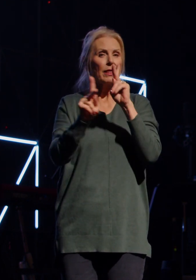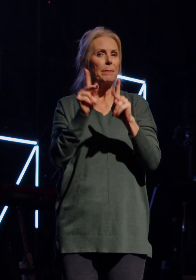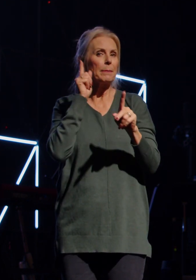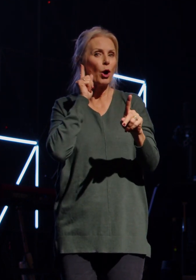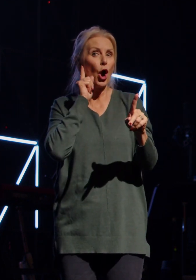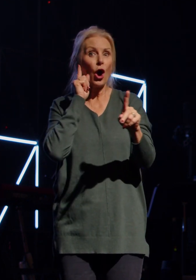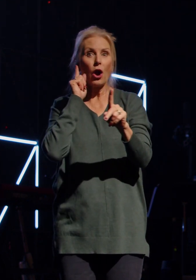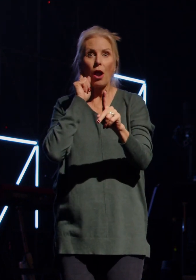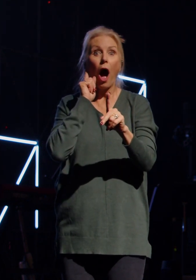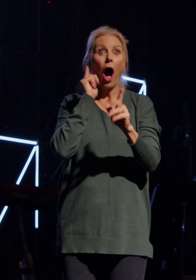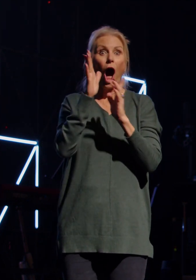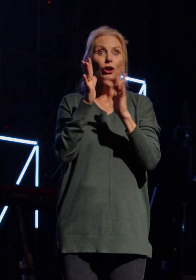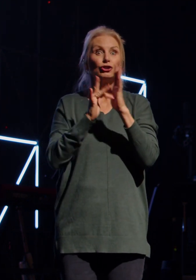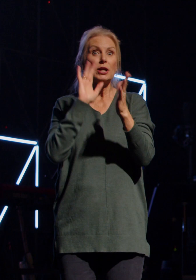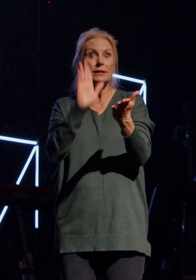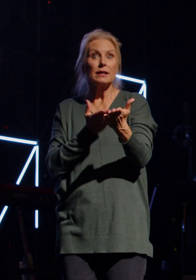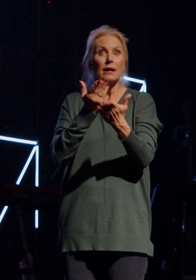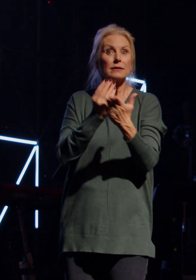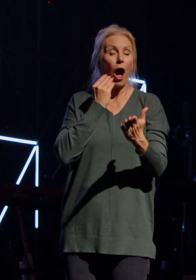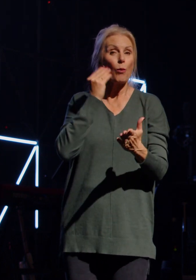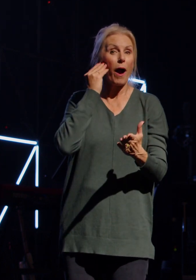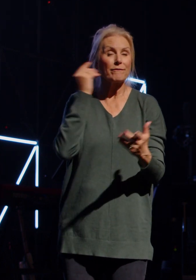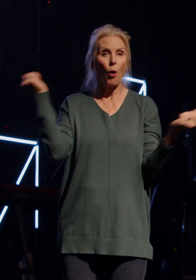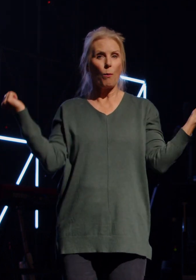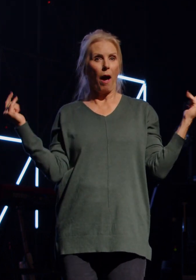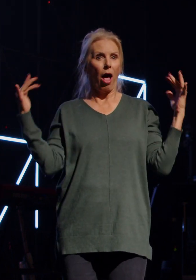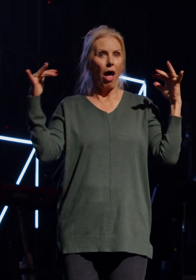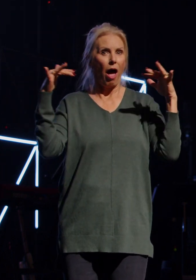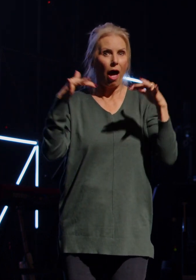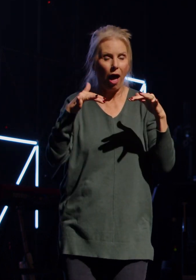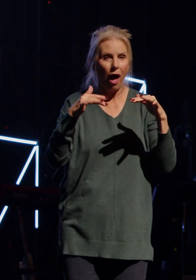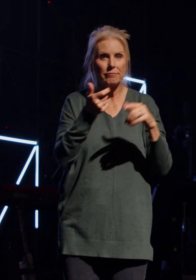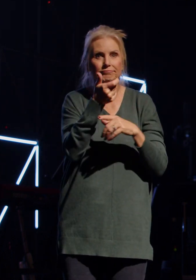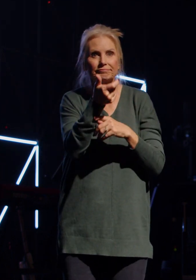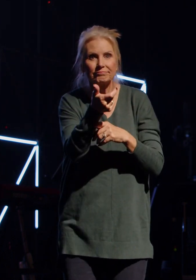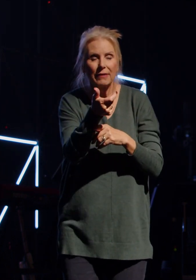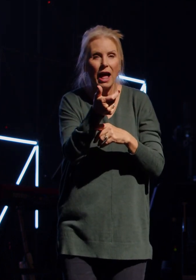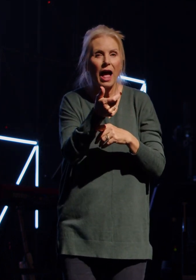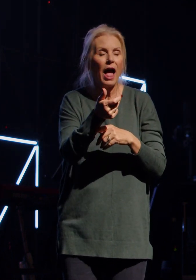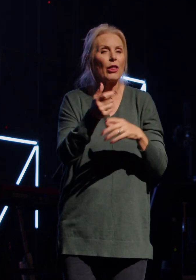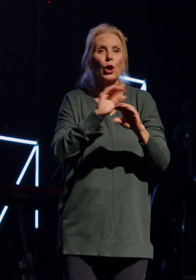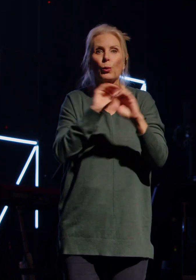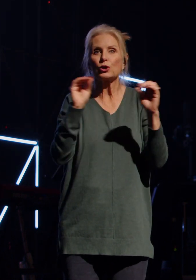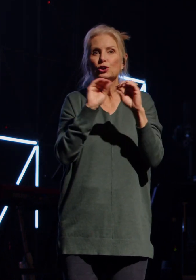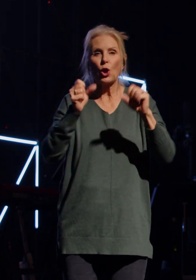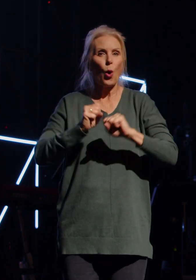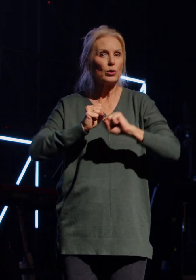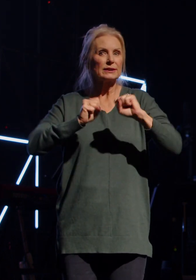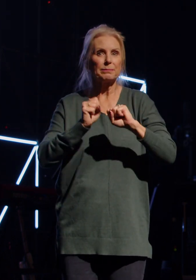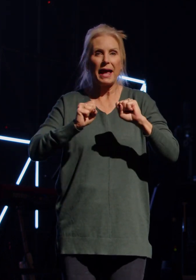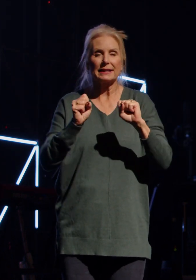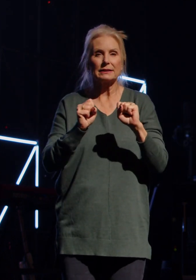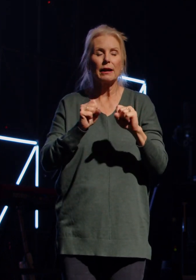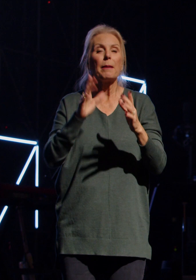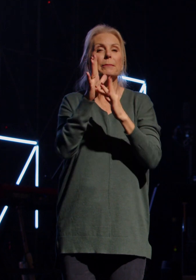home. They gathered in such large numbers that there was no room left, not even outside the door, and he preached